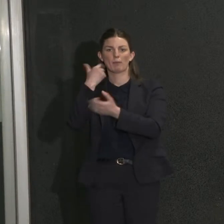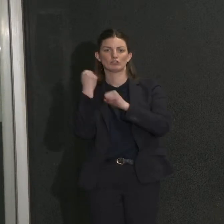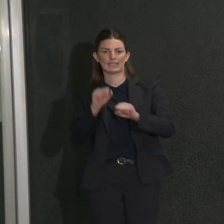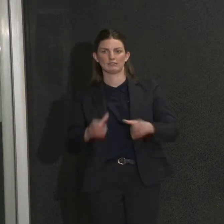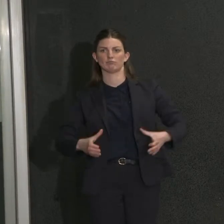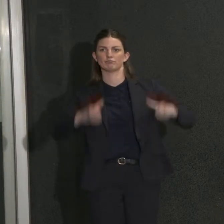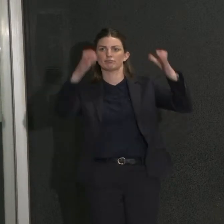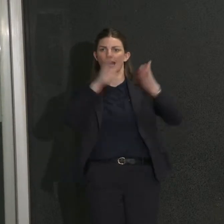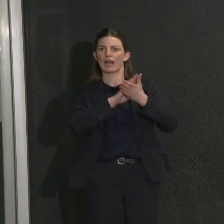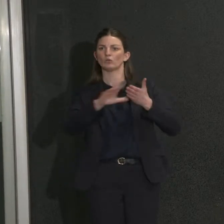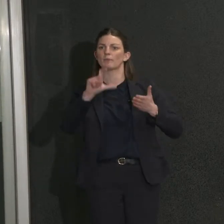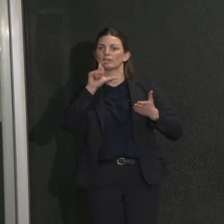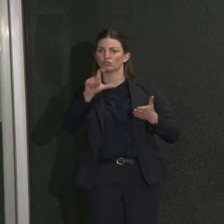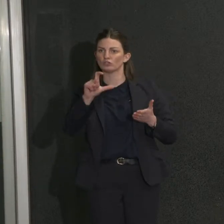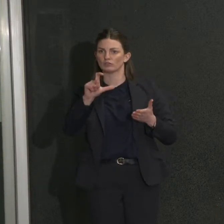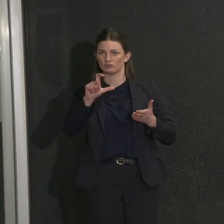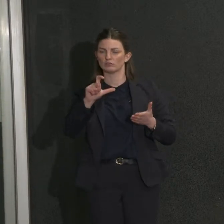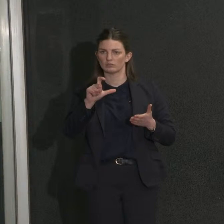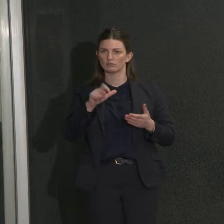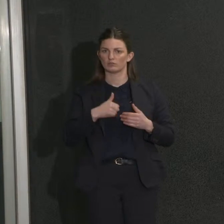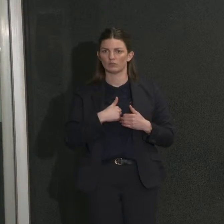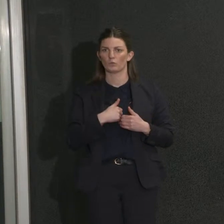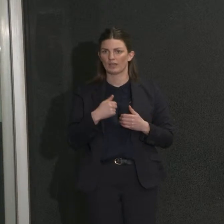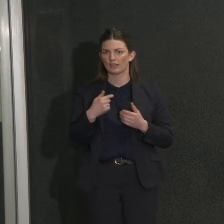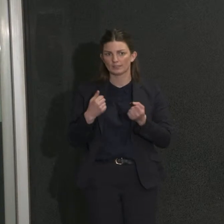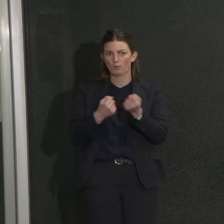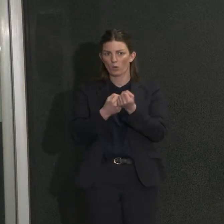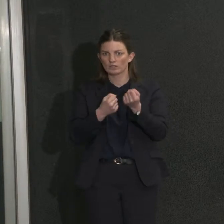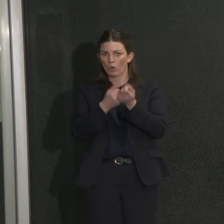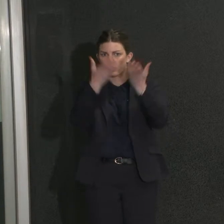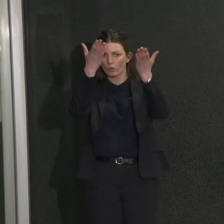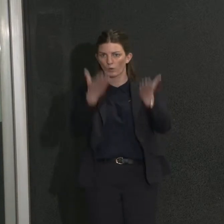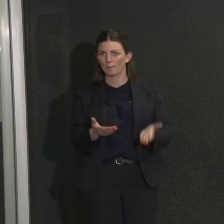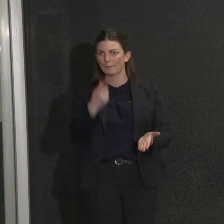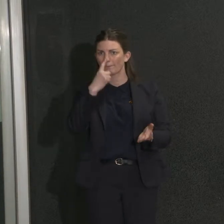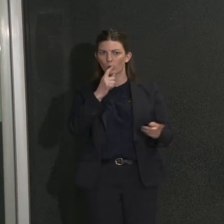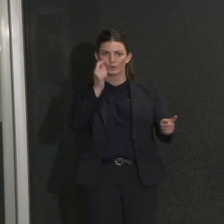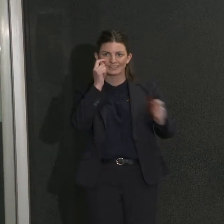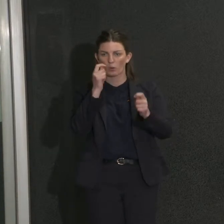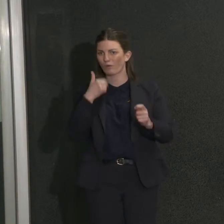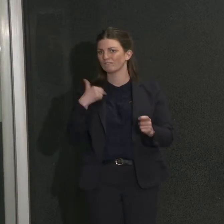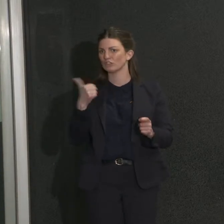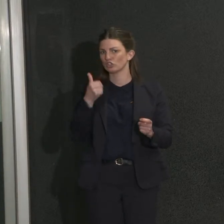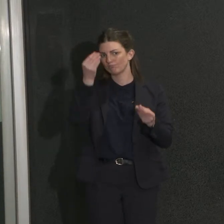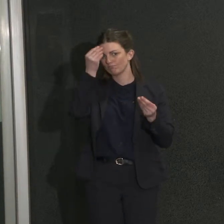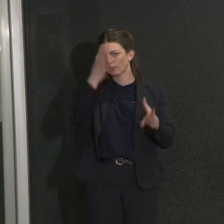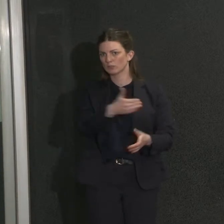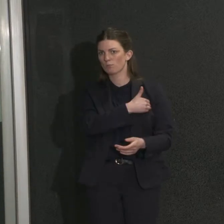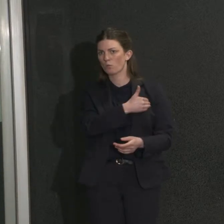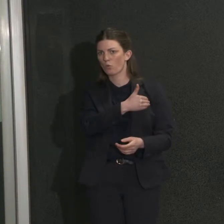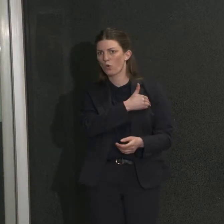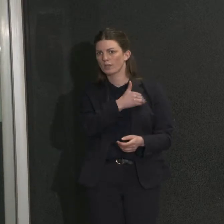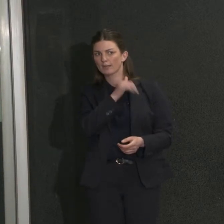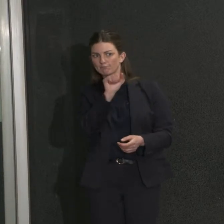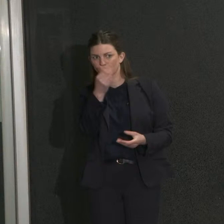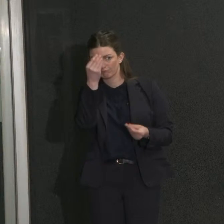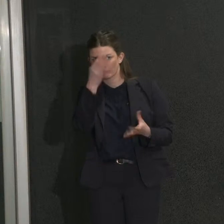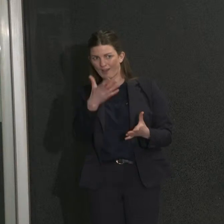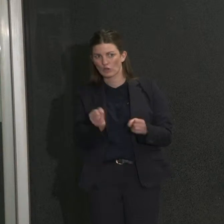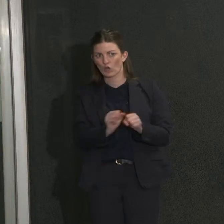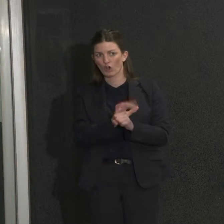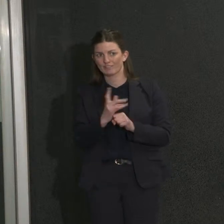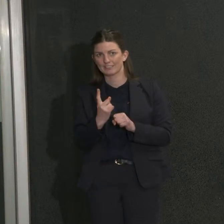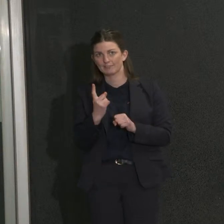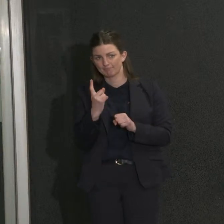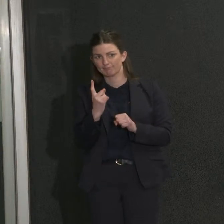that housing building. That work is now underway. The residents have been informed this morning, and we'll continue that work over the coming